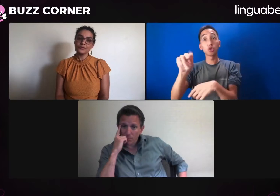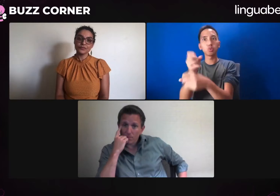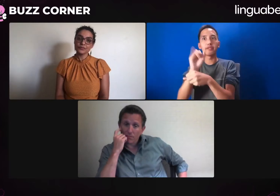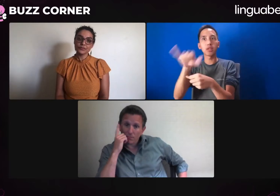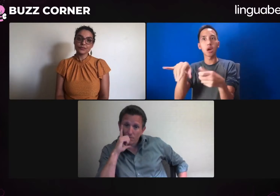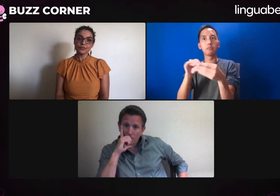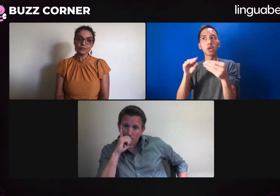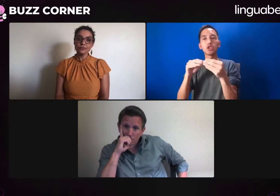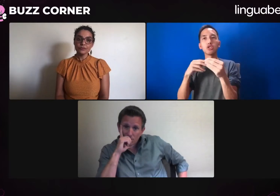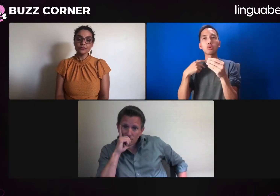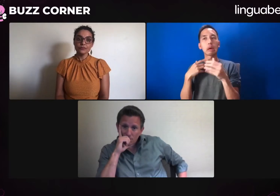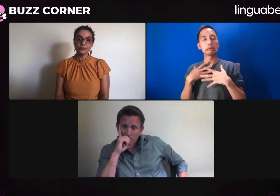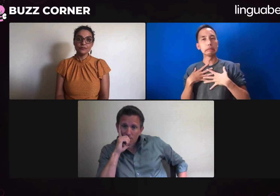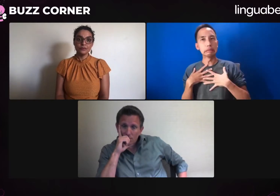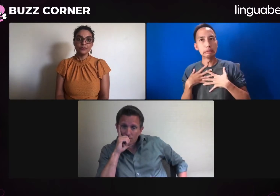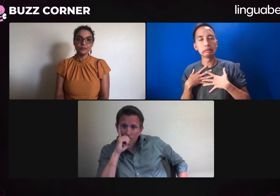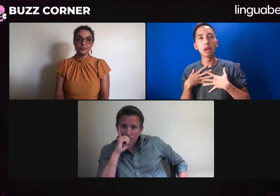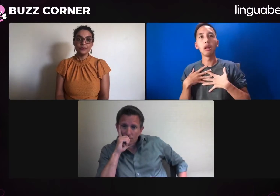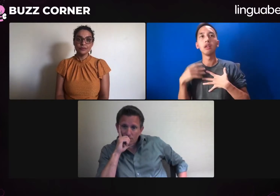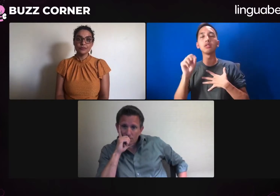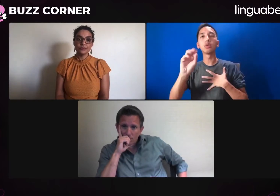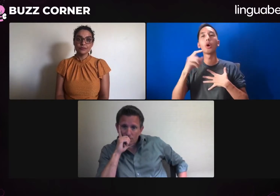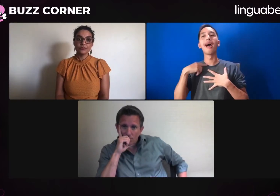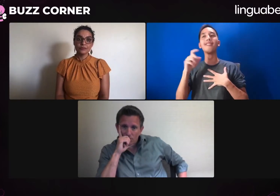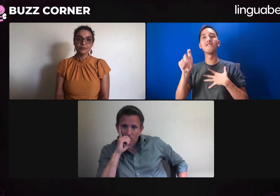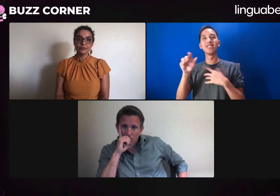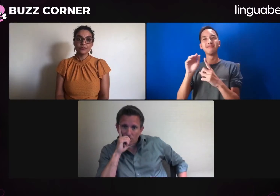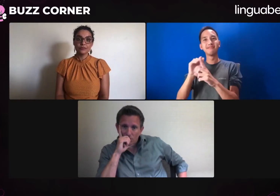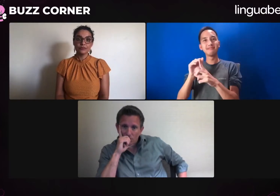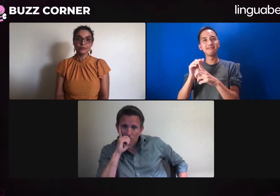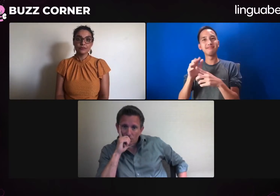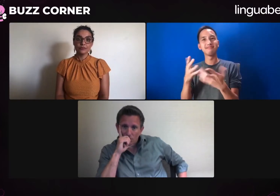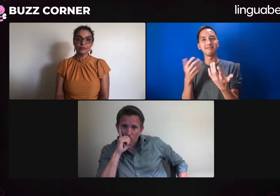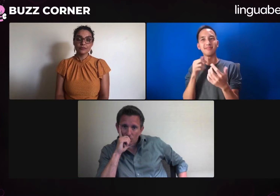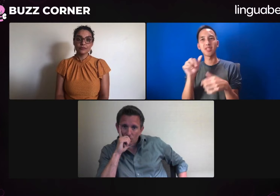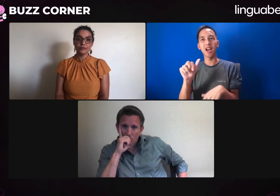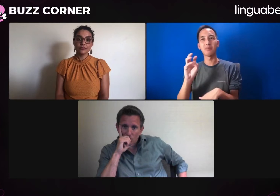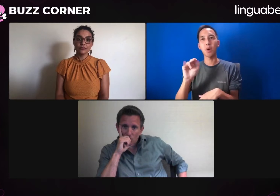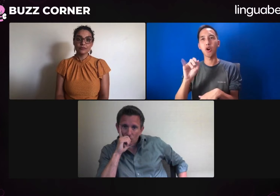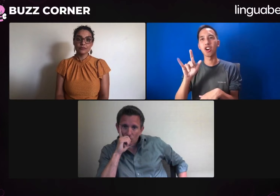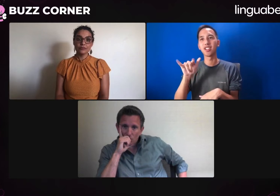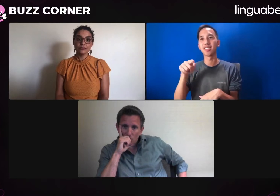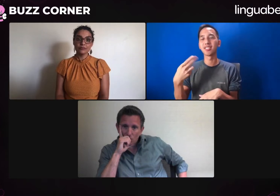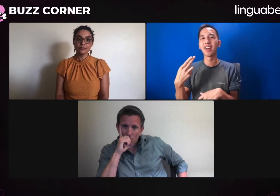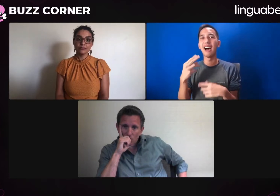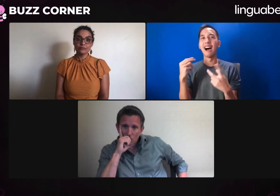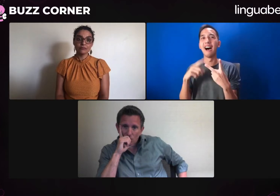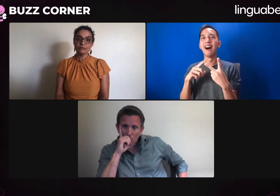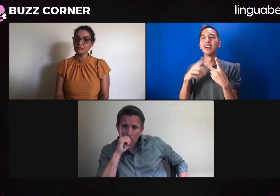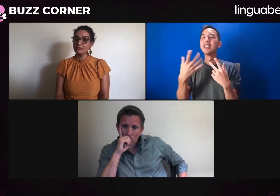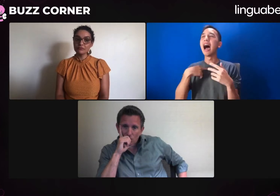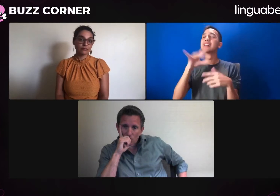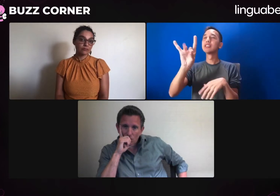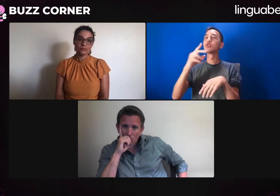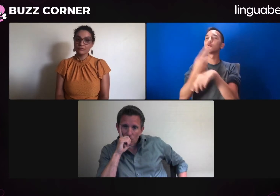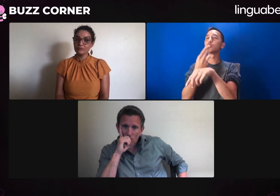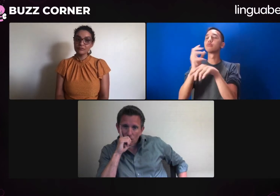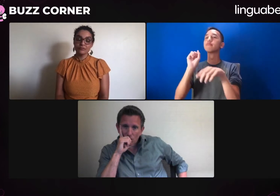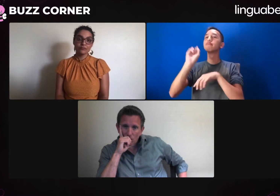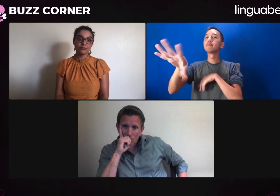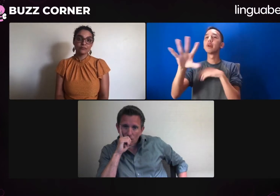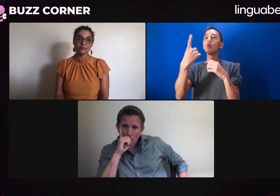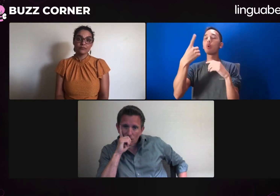shocked. I thought they would have done better." And and I'm seeing these messages, and I have to remind people that it's